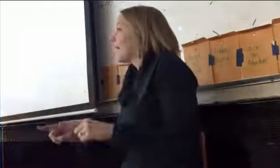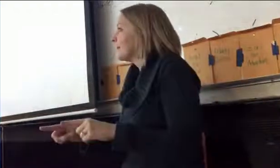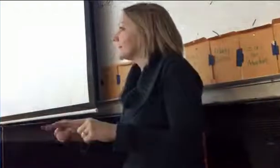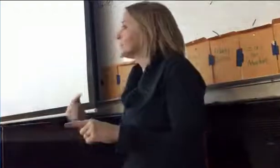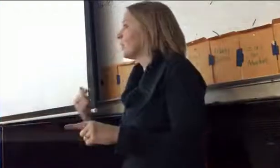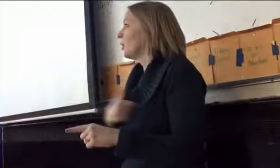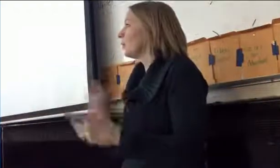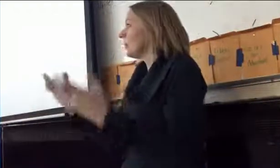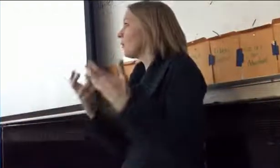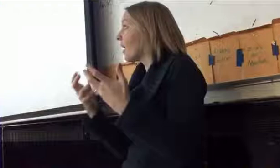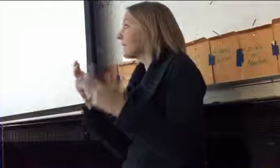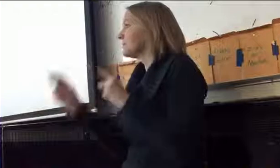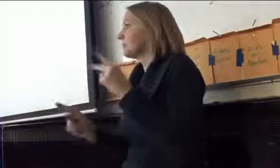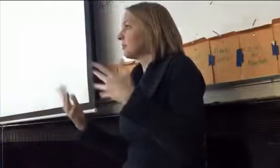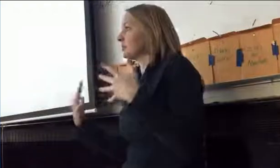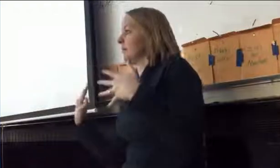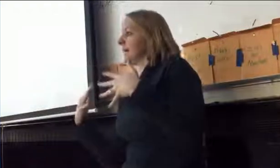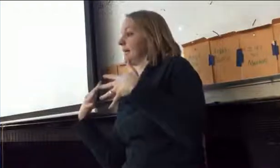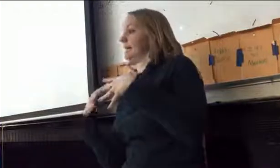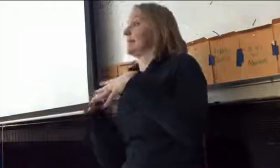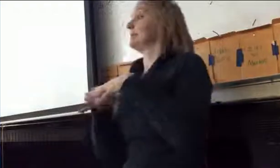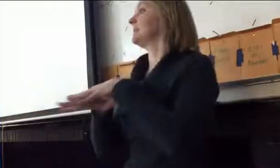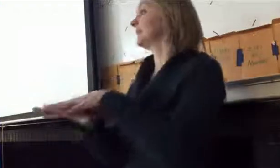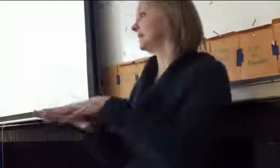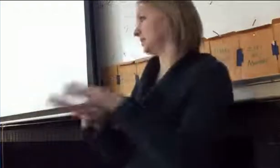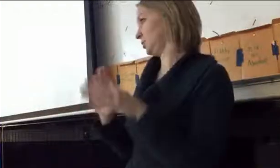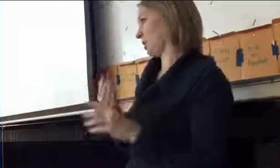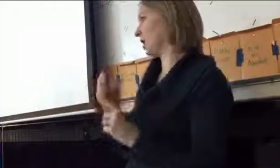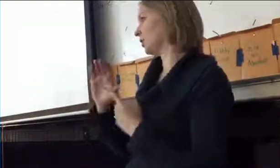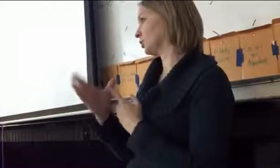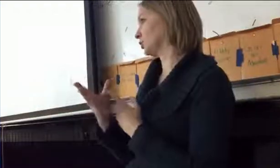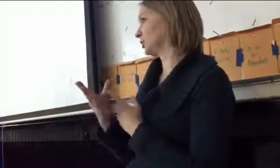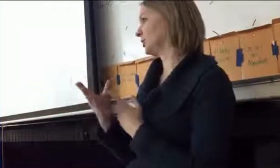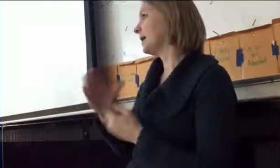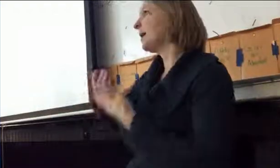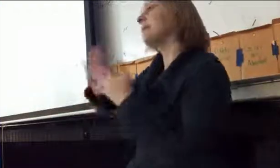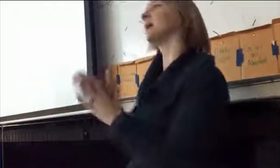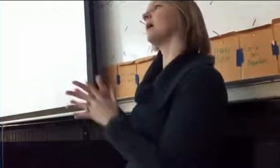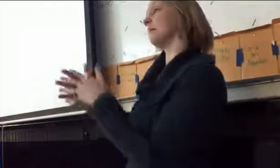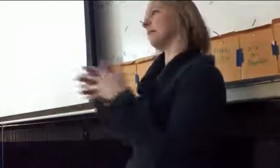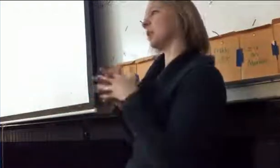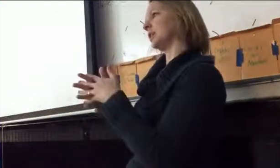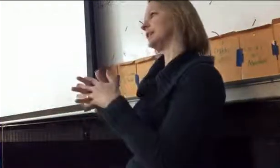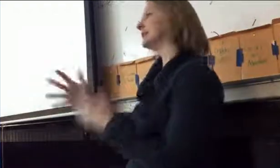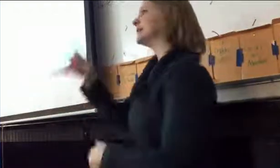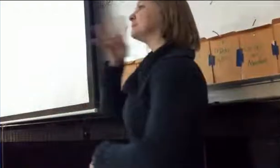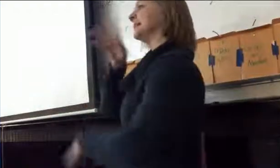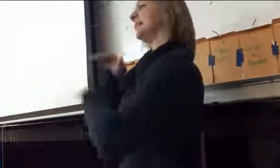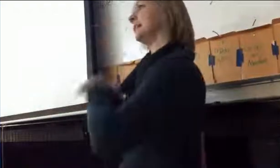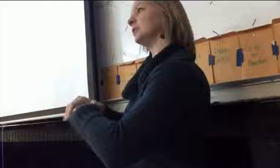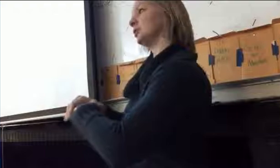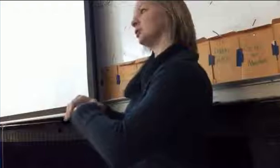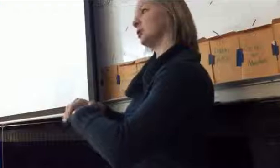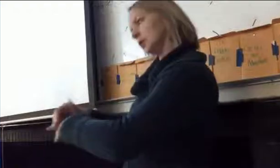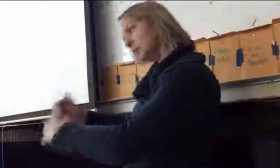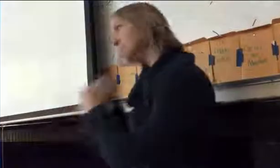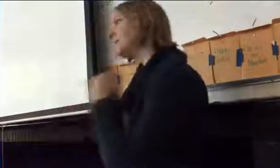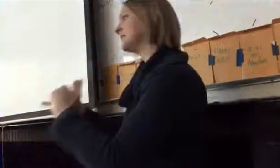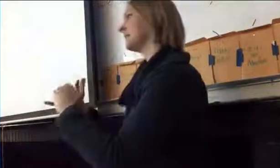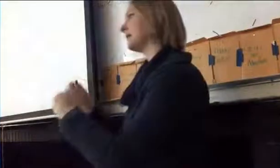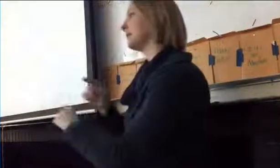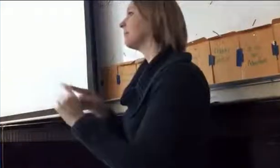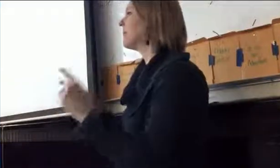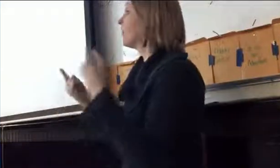want to assimilate these people into our own culture. Become Americans, speak English, things like that. Well, what